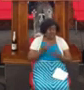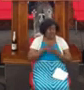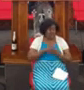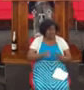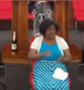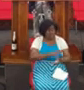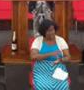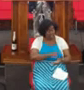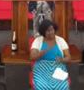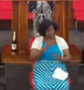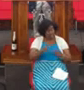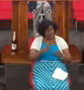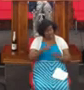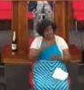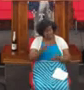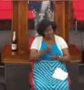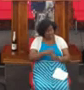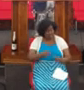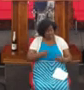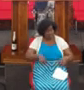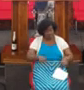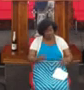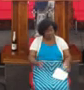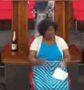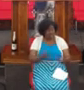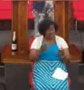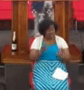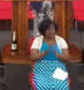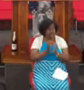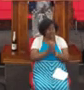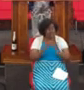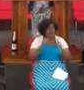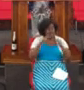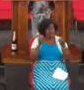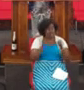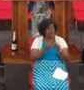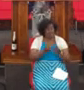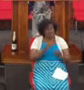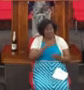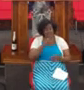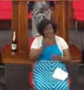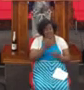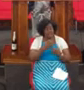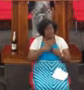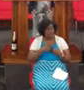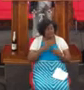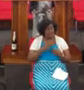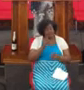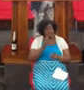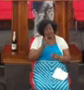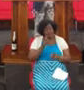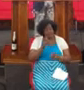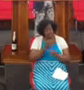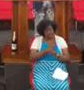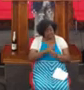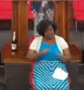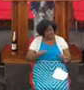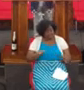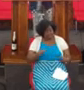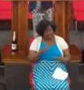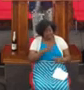saved, they're going to go to hell. If prayer stand members have not have the certainty of their salvation, and they